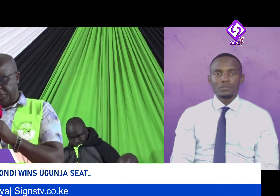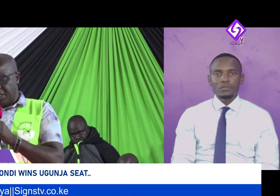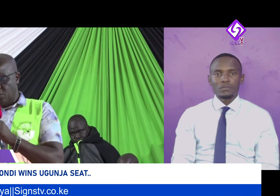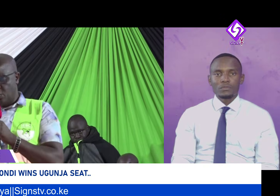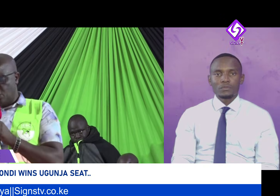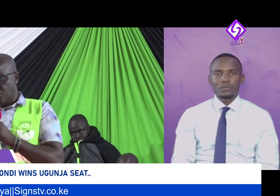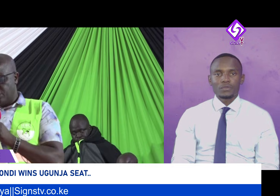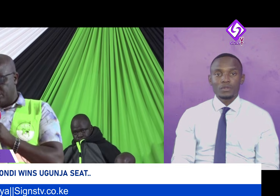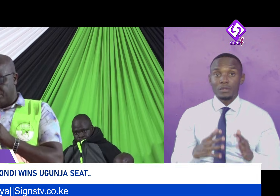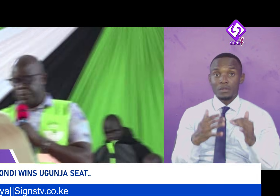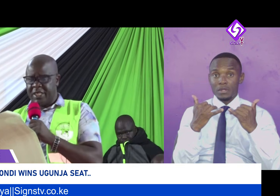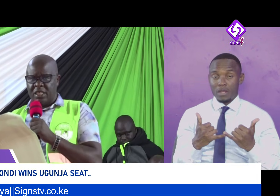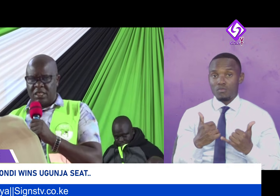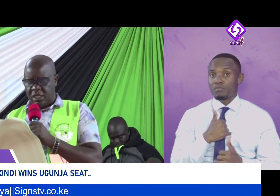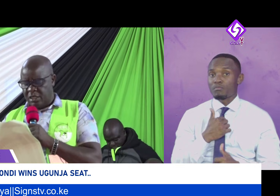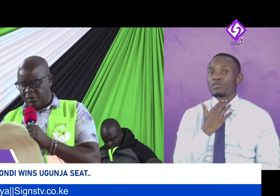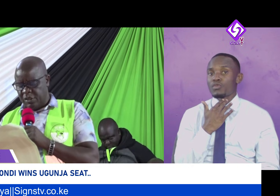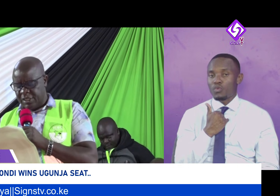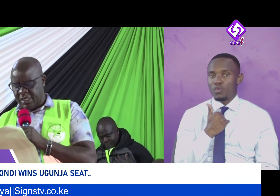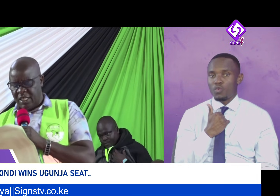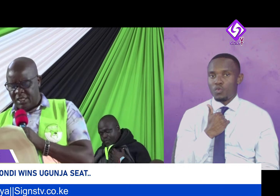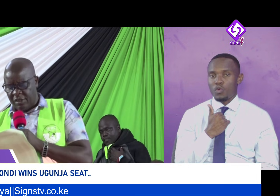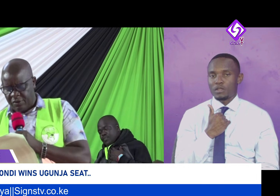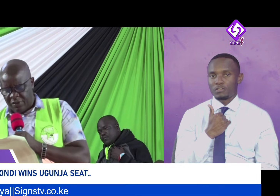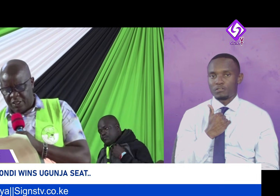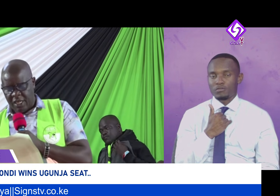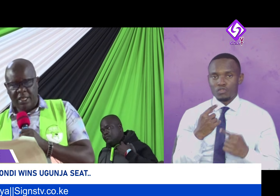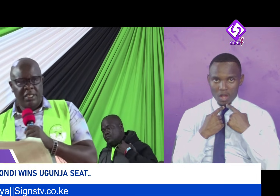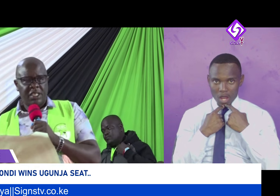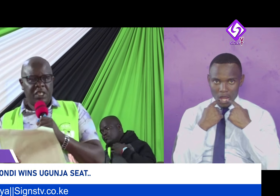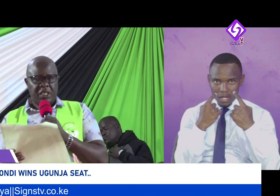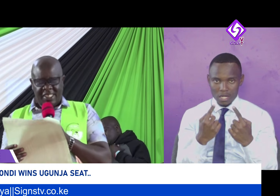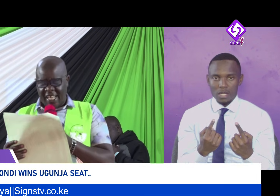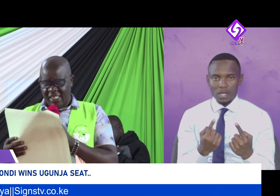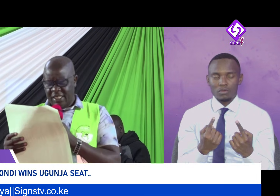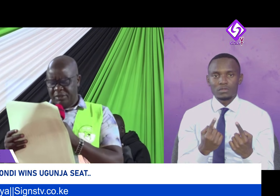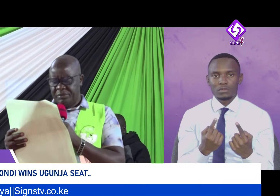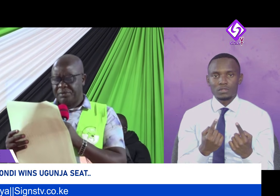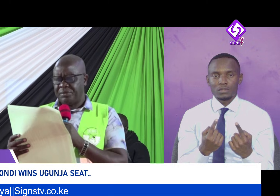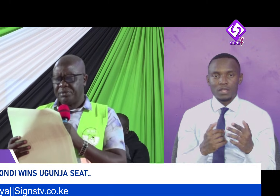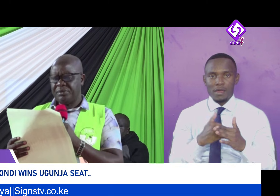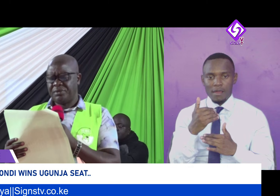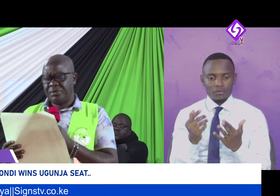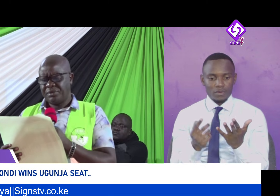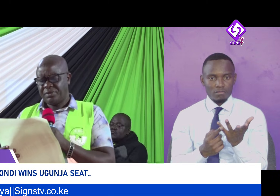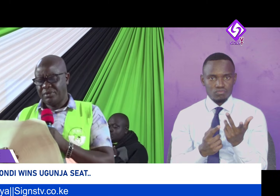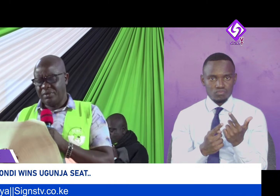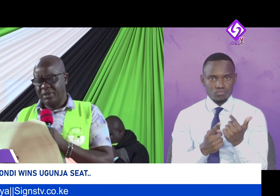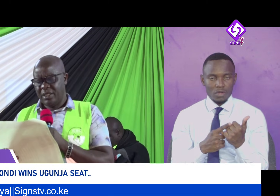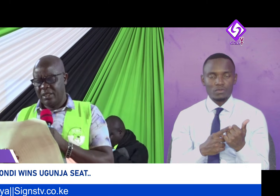I wish now to present the following results after tallying.